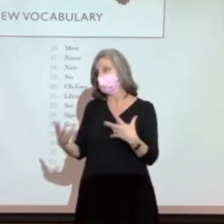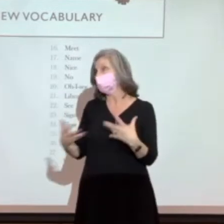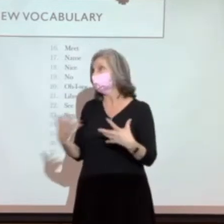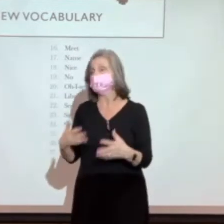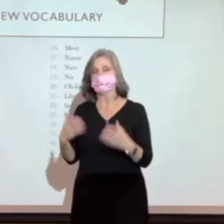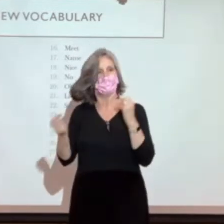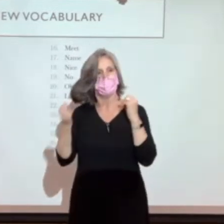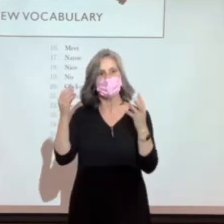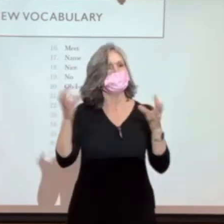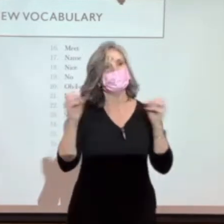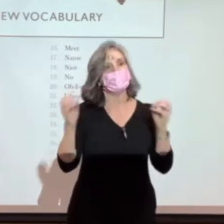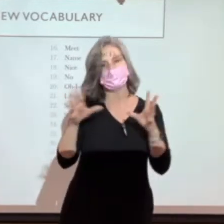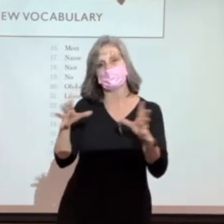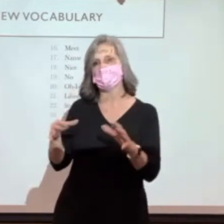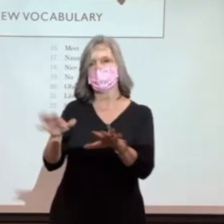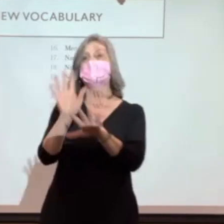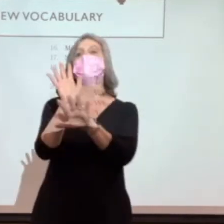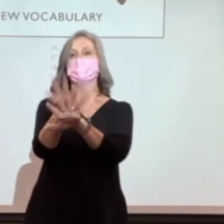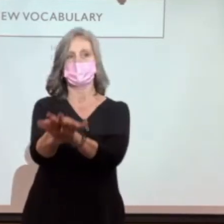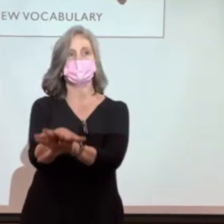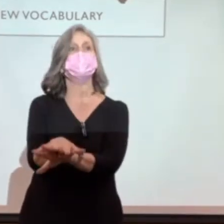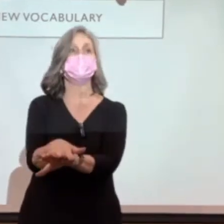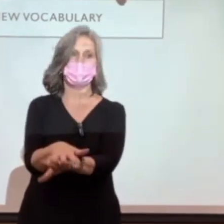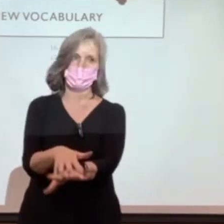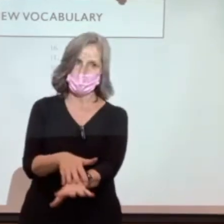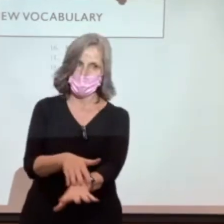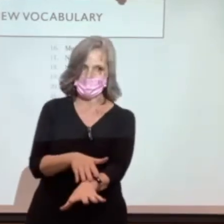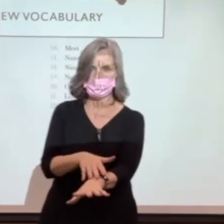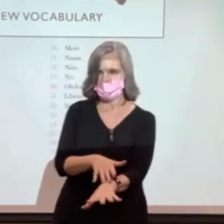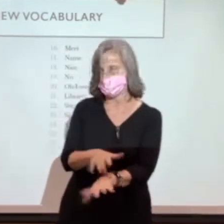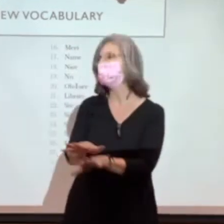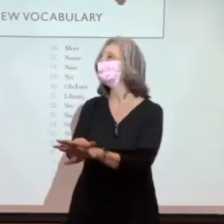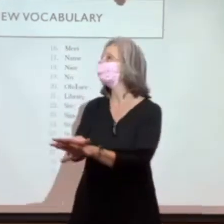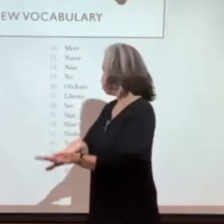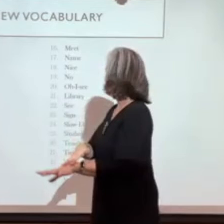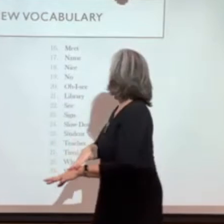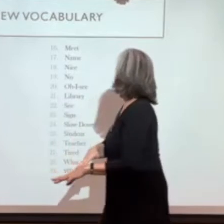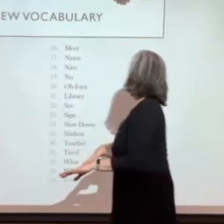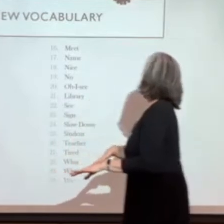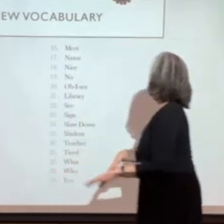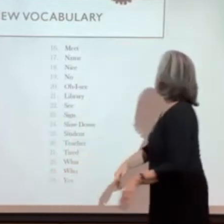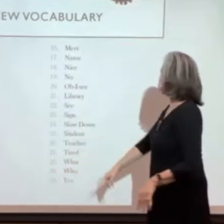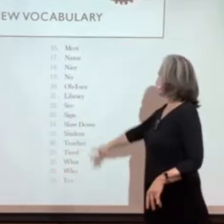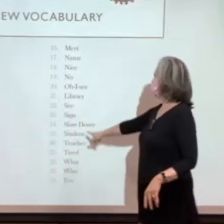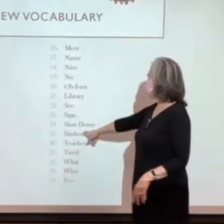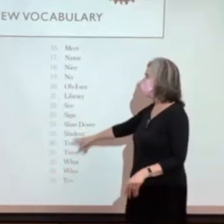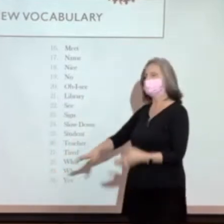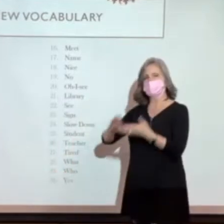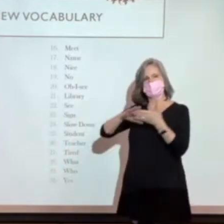talking fast because I want to give you so much information. Sometimes you have to just slow down a little bit, but that's the sign. Of course, we did